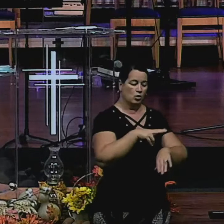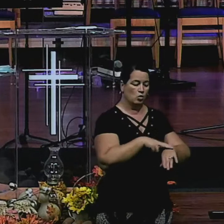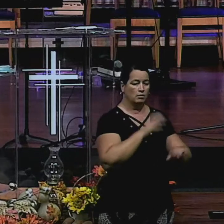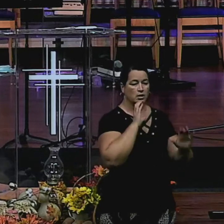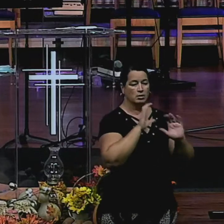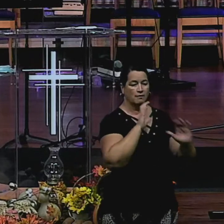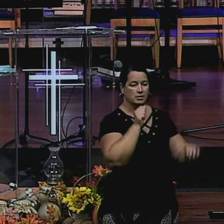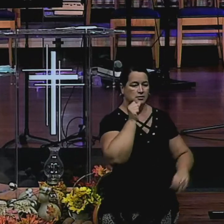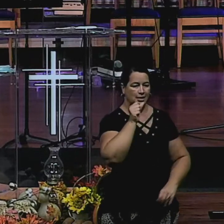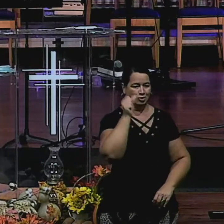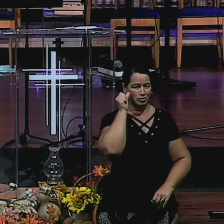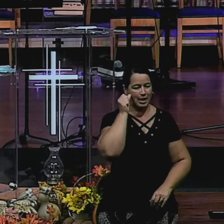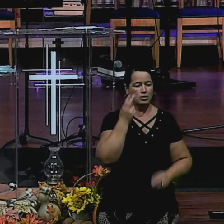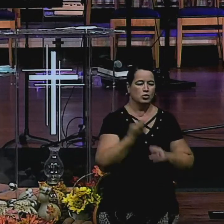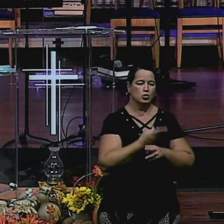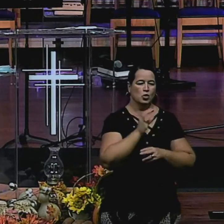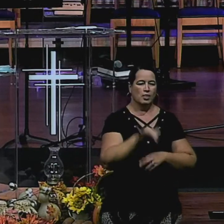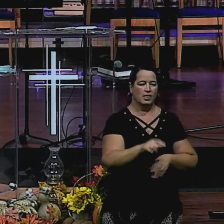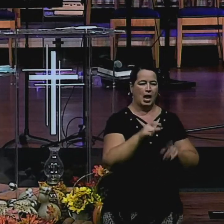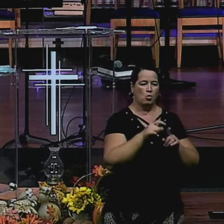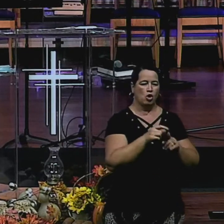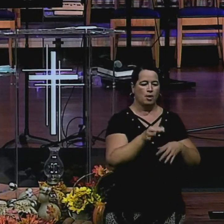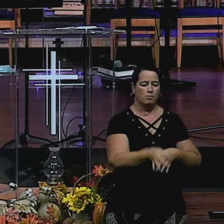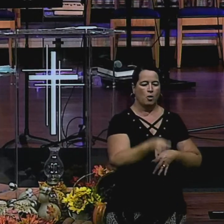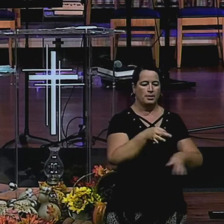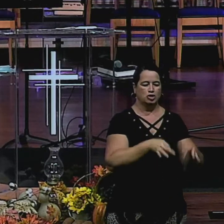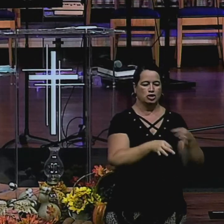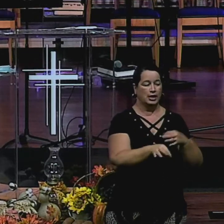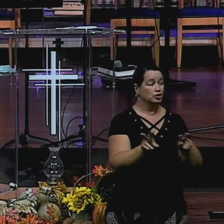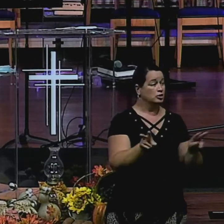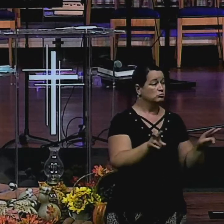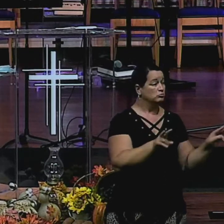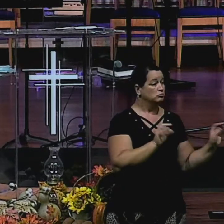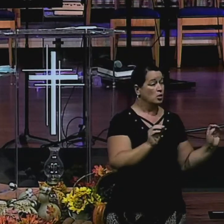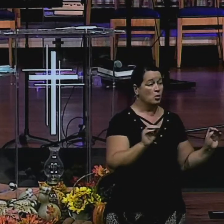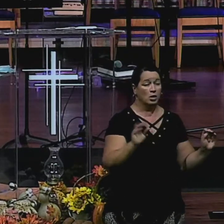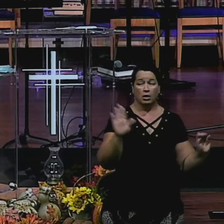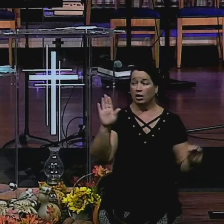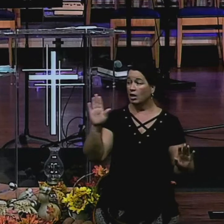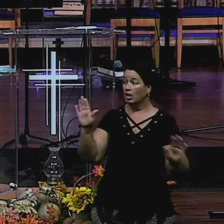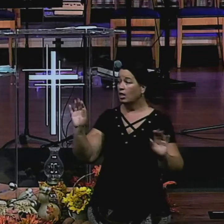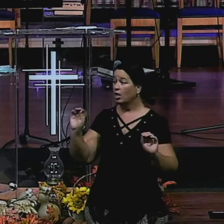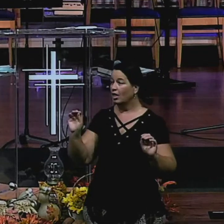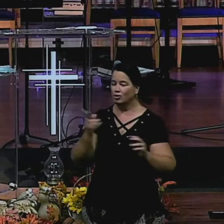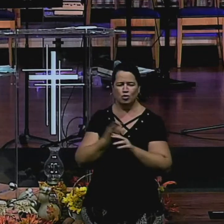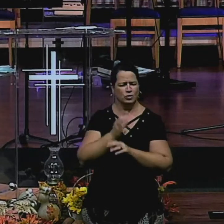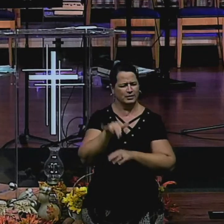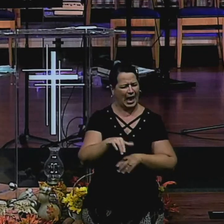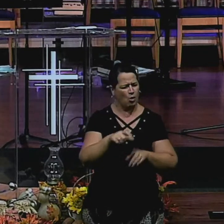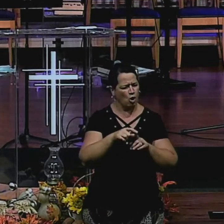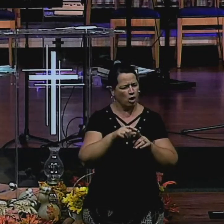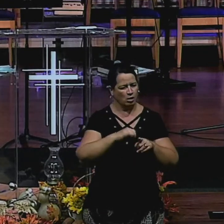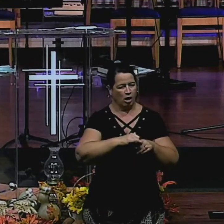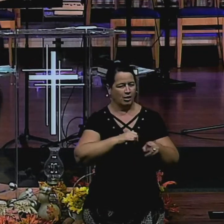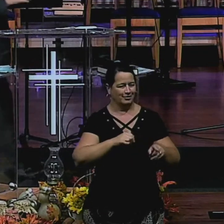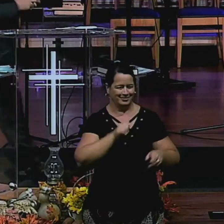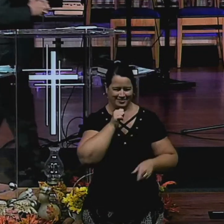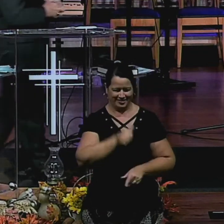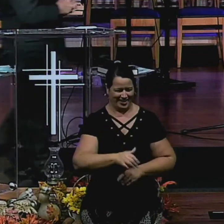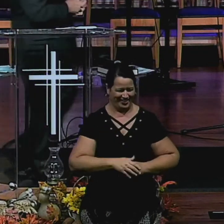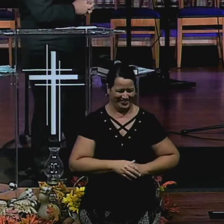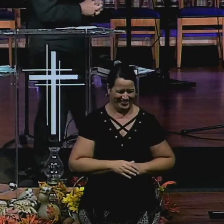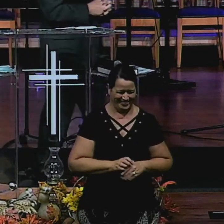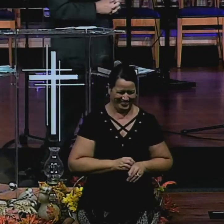propitiation, please raise your hand. Scanning, scanning, scanning, seeing no hands. Like a business meeting. Seeing none, hearing none, we move